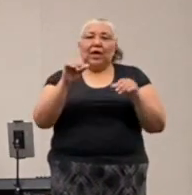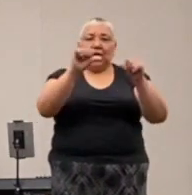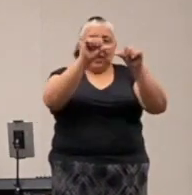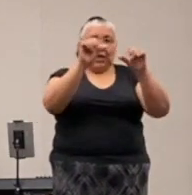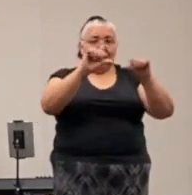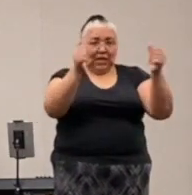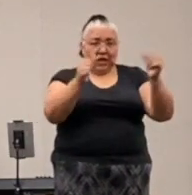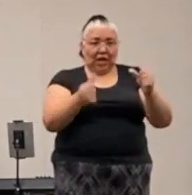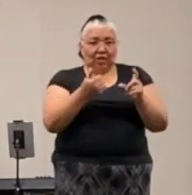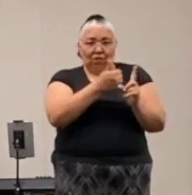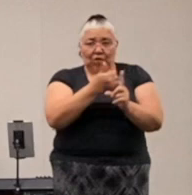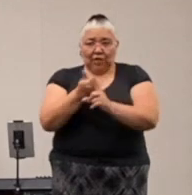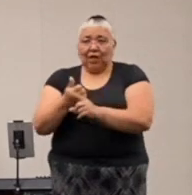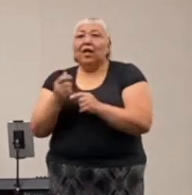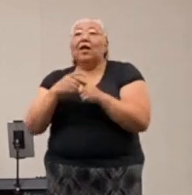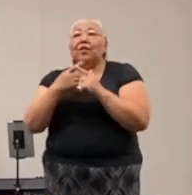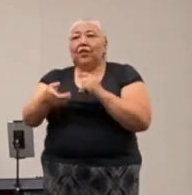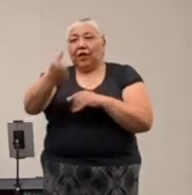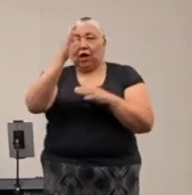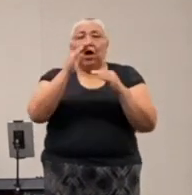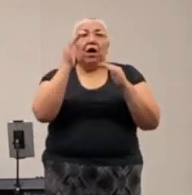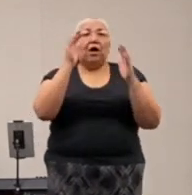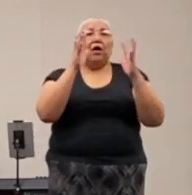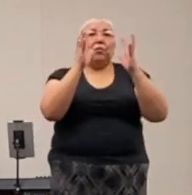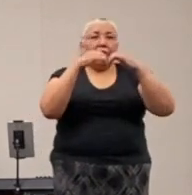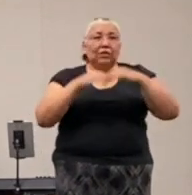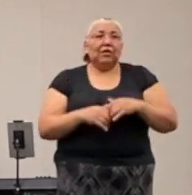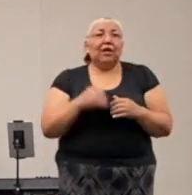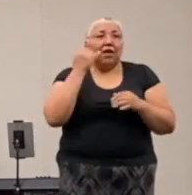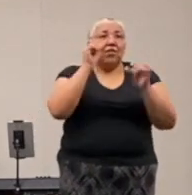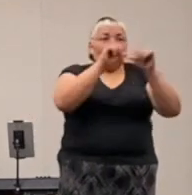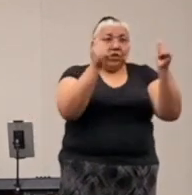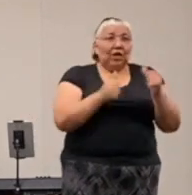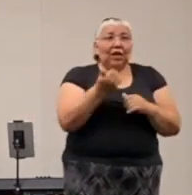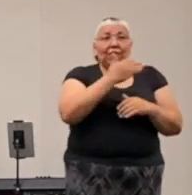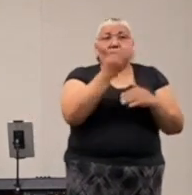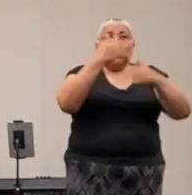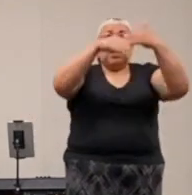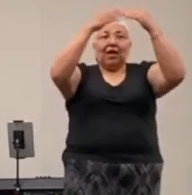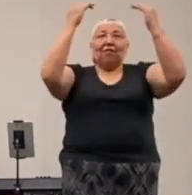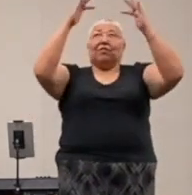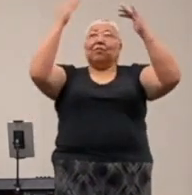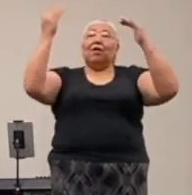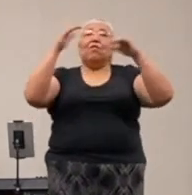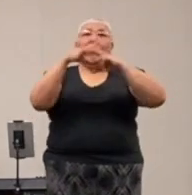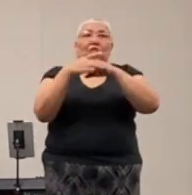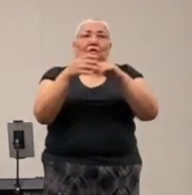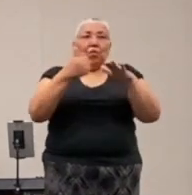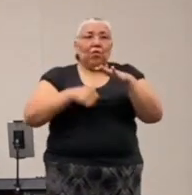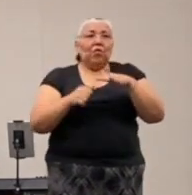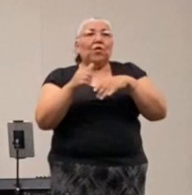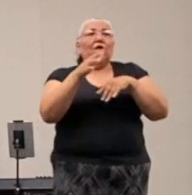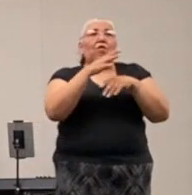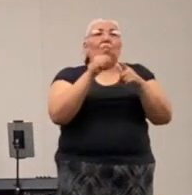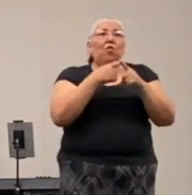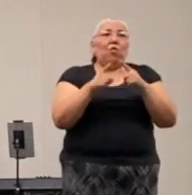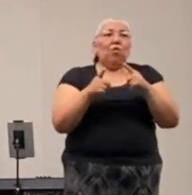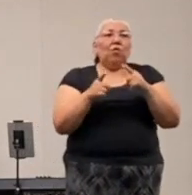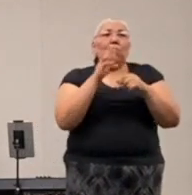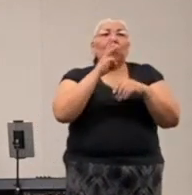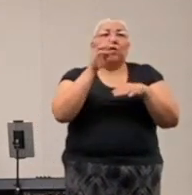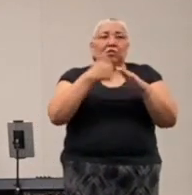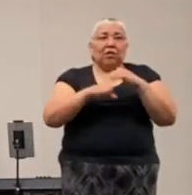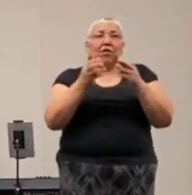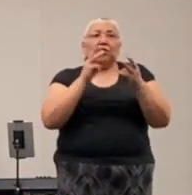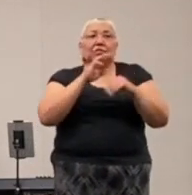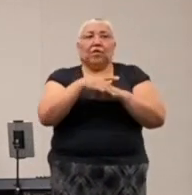Then God breaks it down. Whether in the shape of anything in the heavens above, or on the earth below, or in the waters under the earth. Do